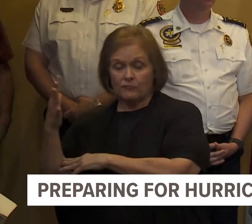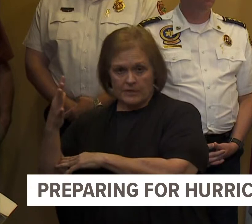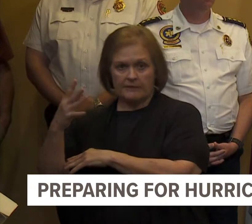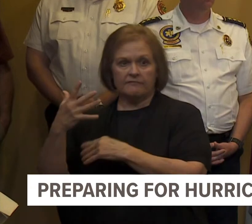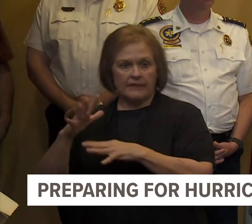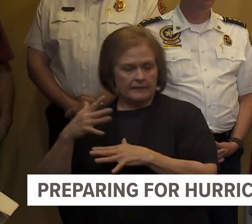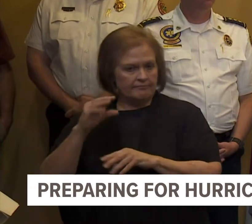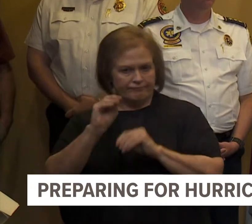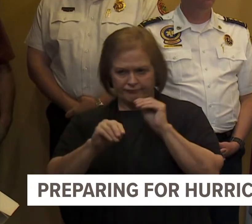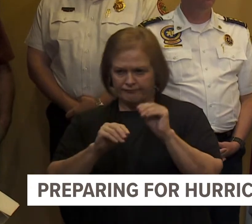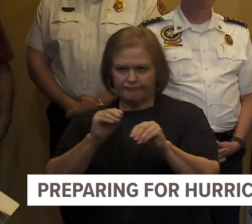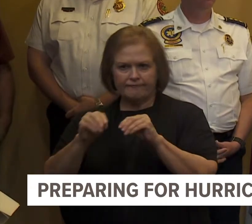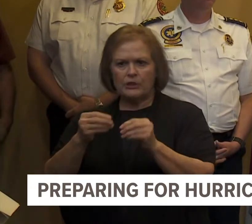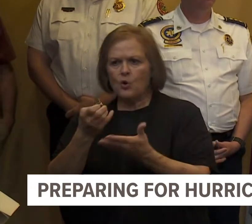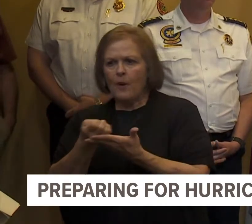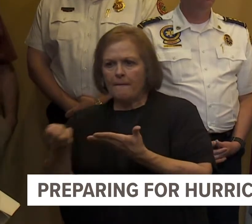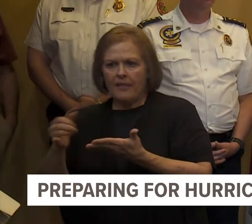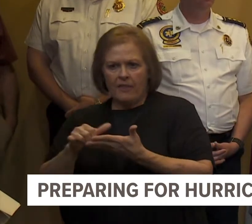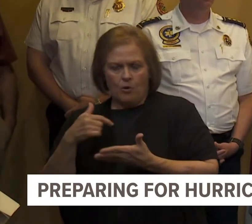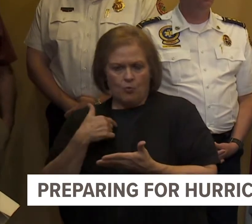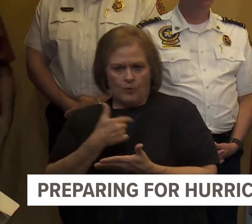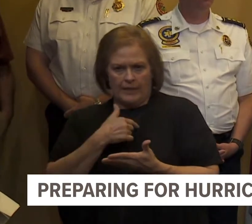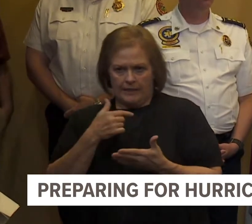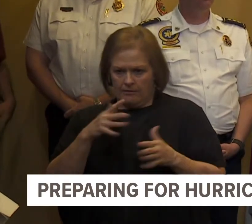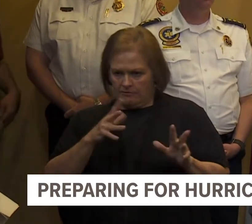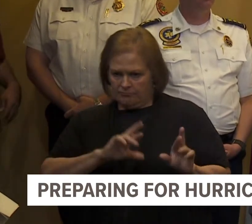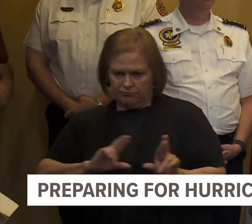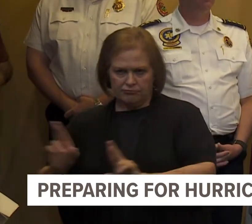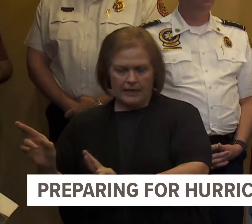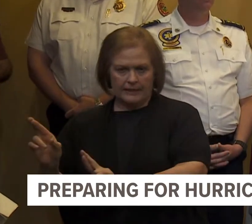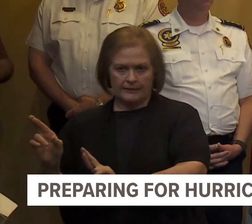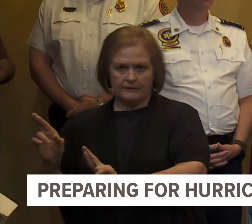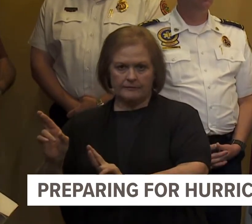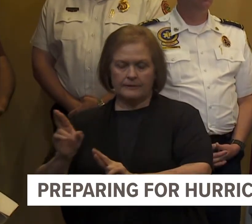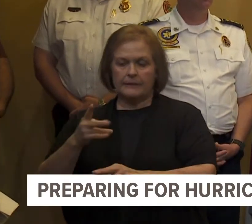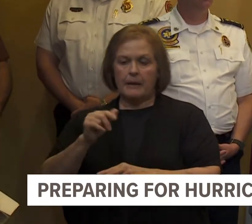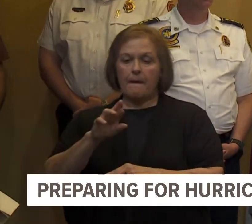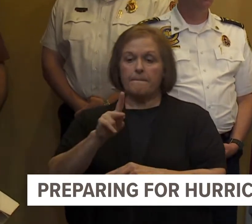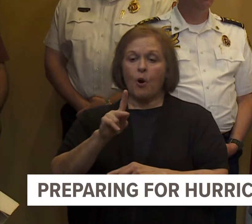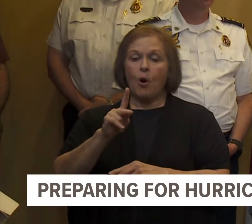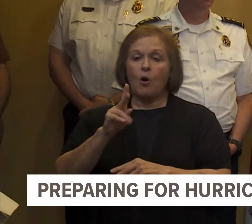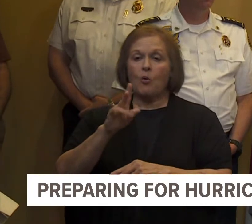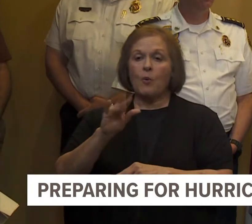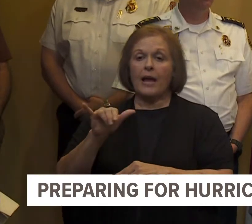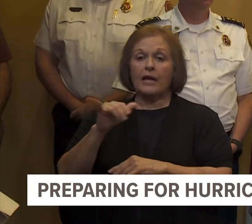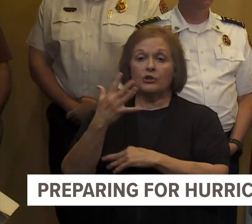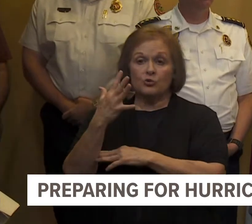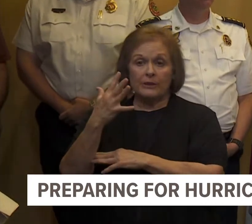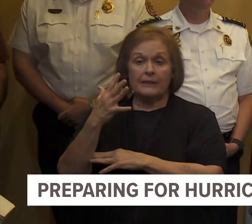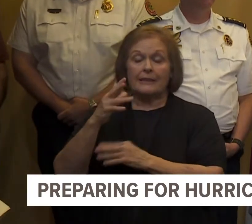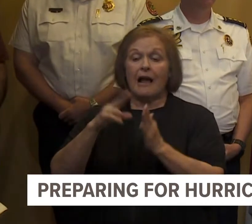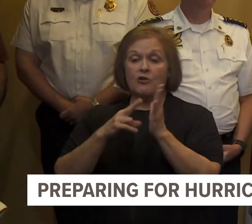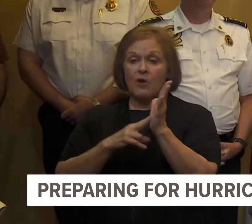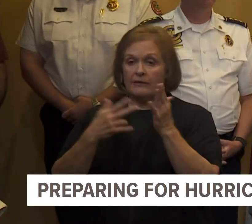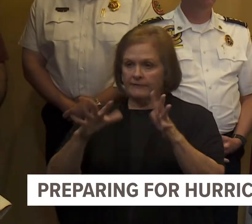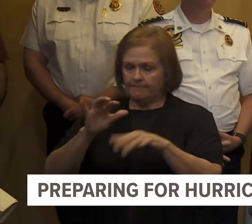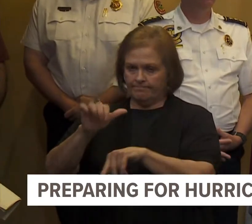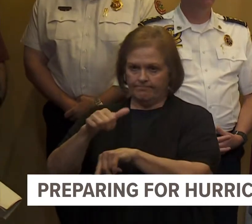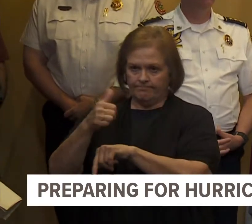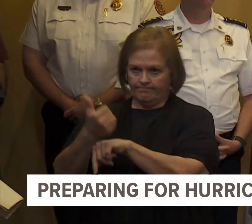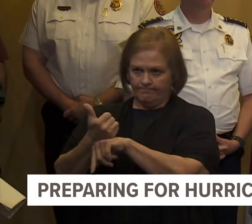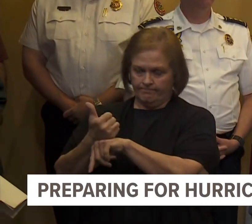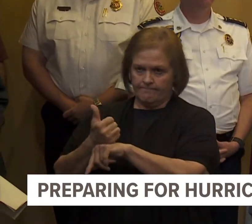sufficiently stocked with necessary equipment ahead of hurricane season. Parkway tree contractors are in place to